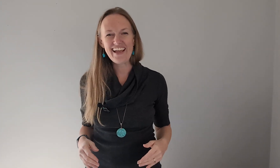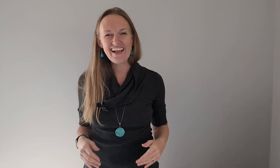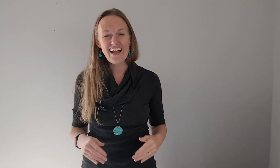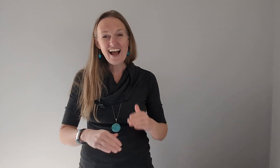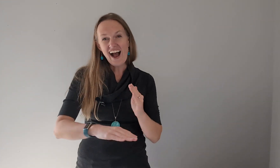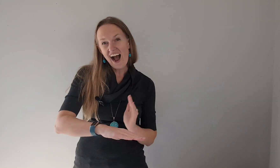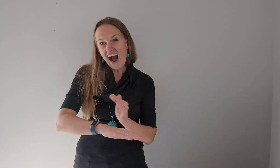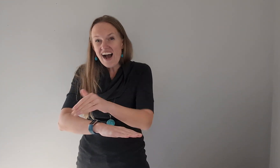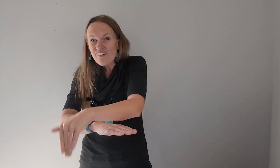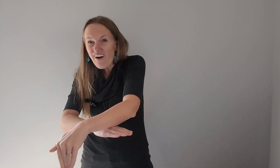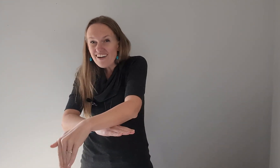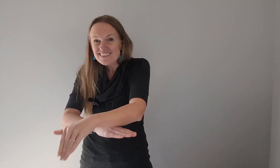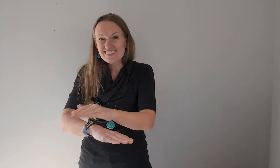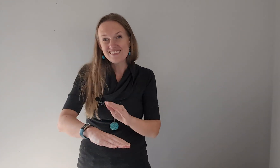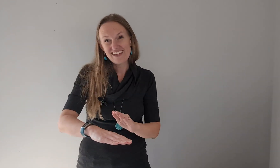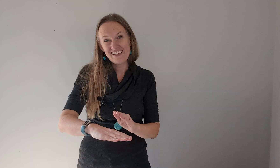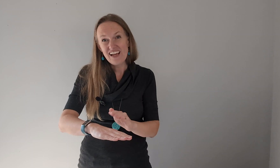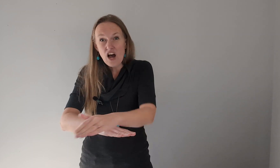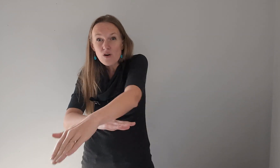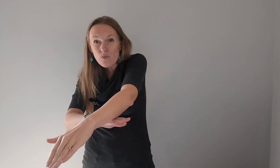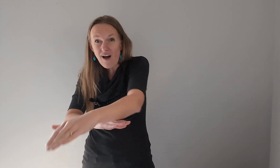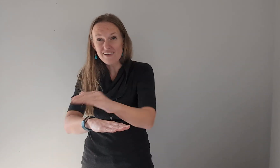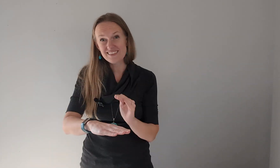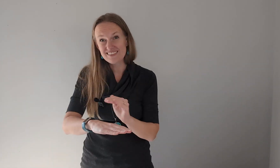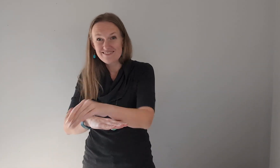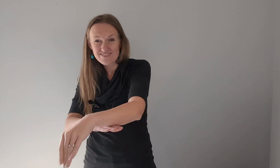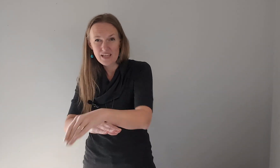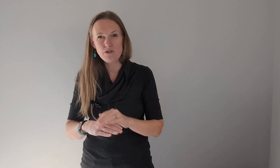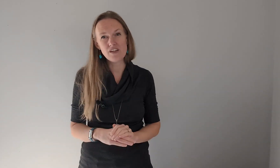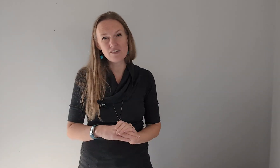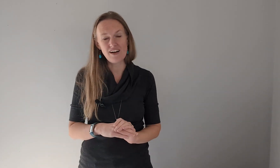way across, okay? Across, okay, moving across,